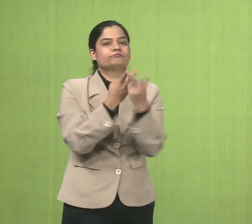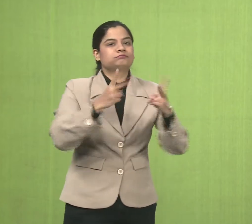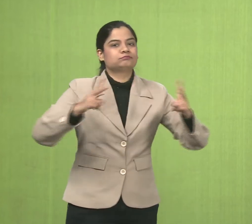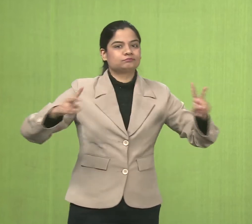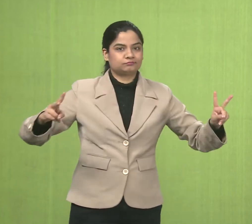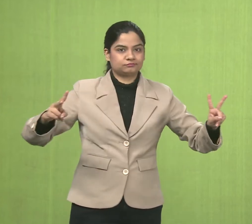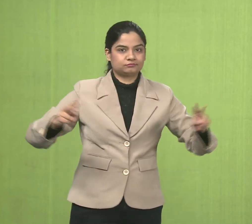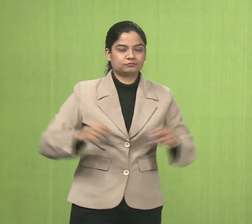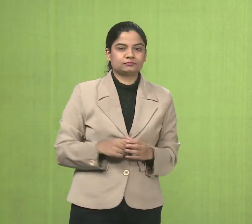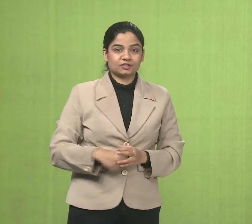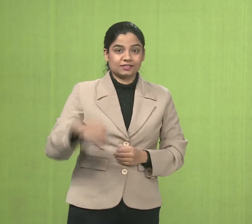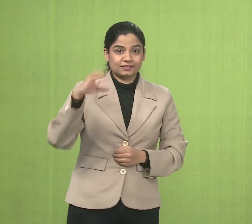negative comment.